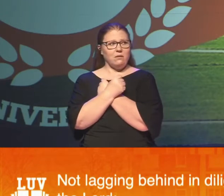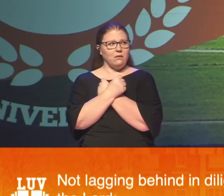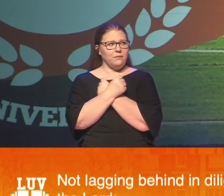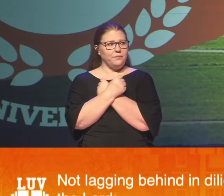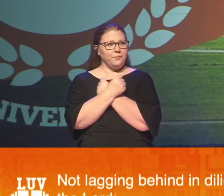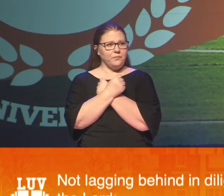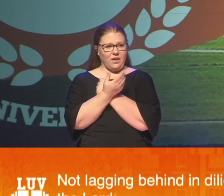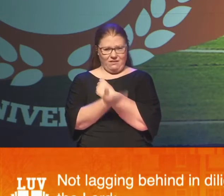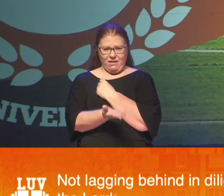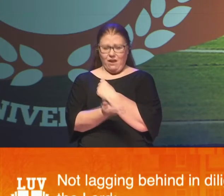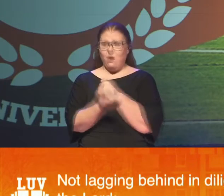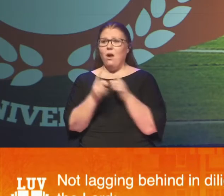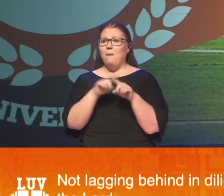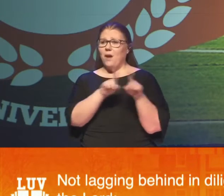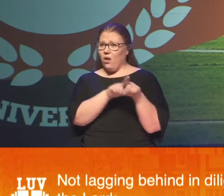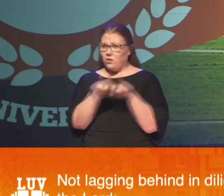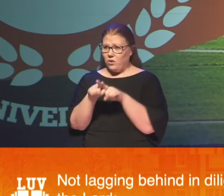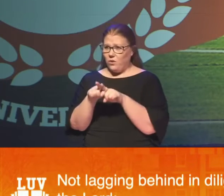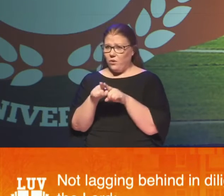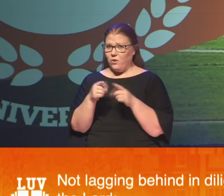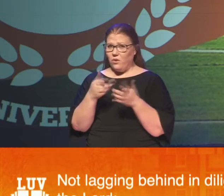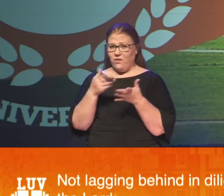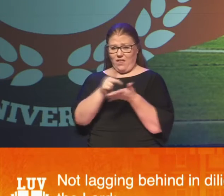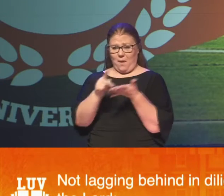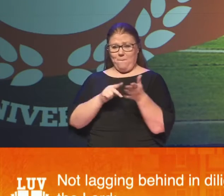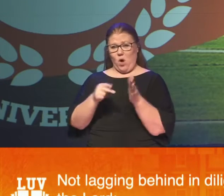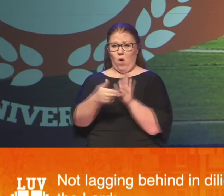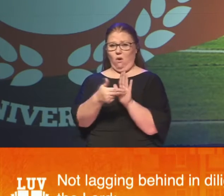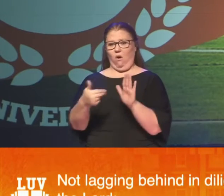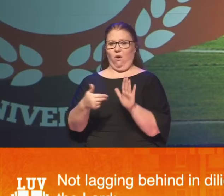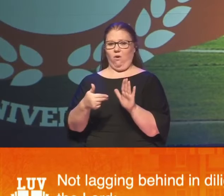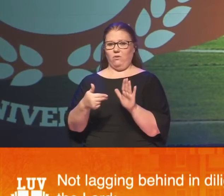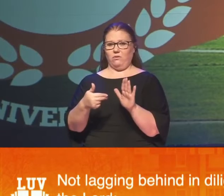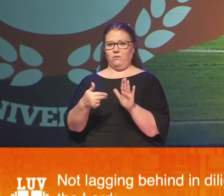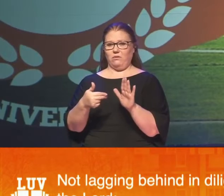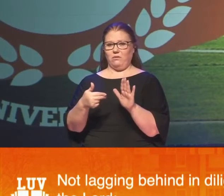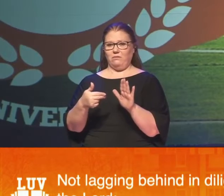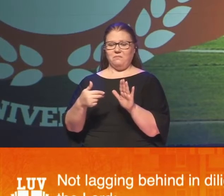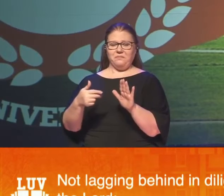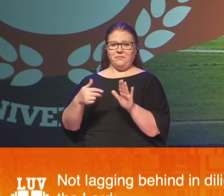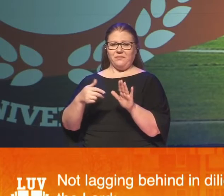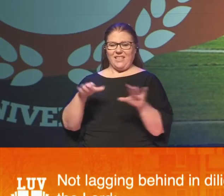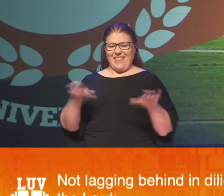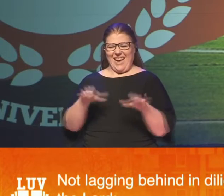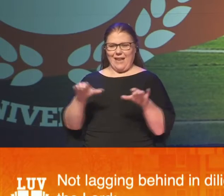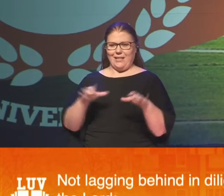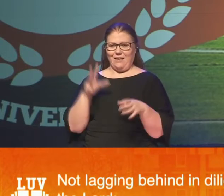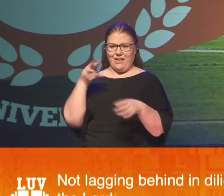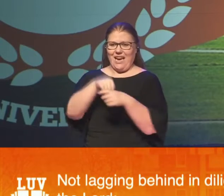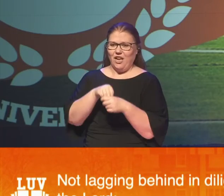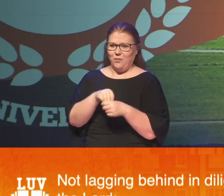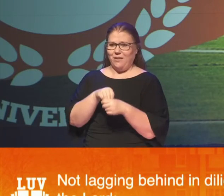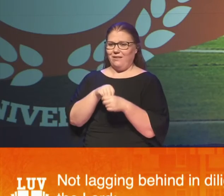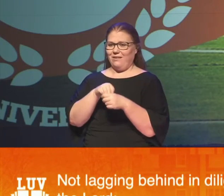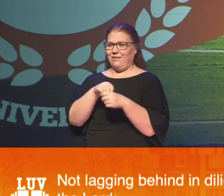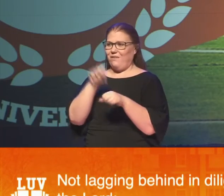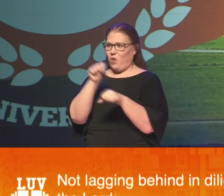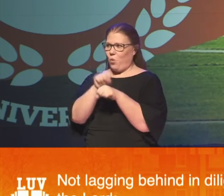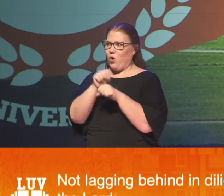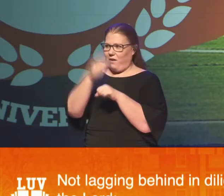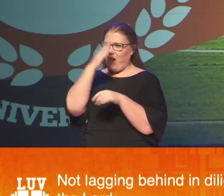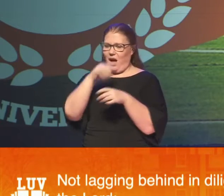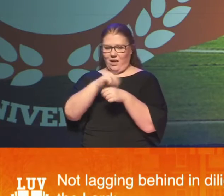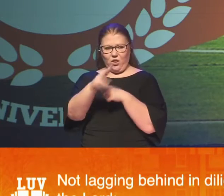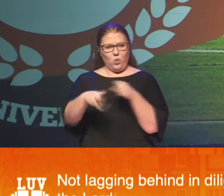right, that's present. But there is also this thing that Paul calls the church to, and that is an active engagement in the work of God in this world.